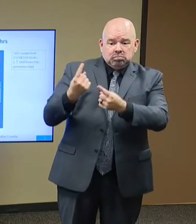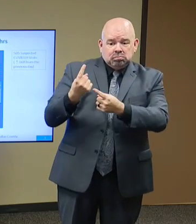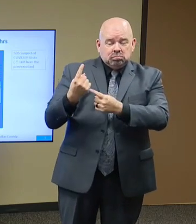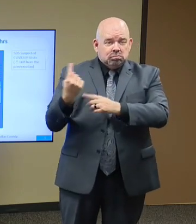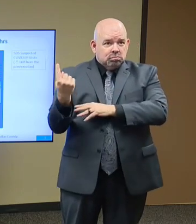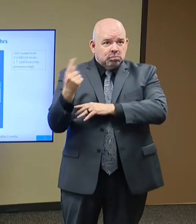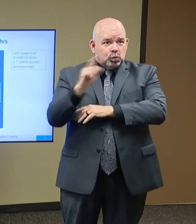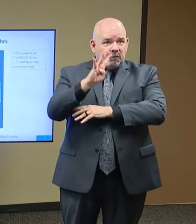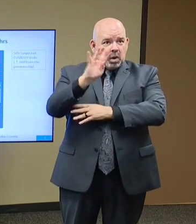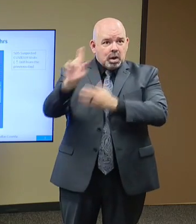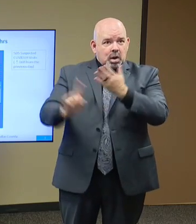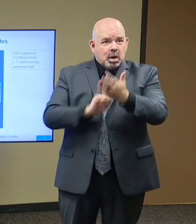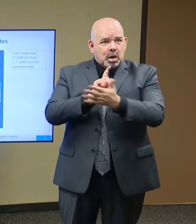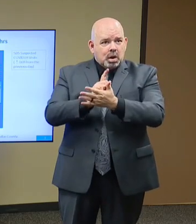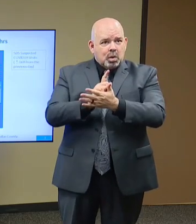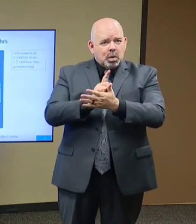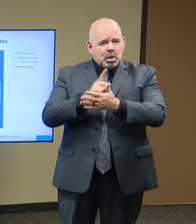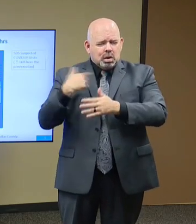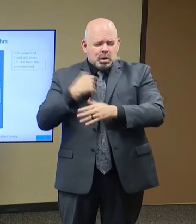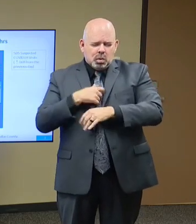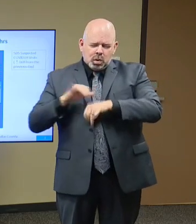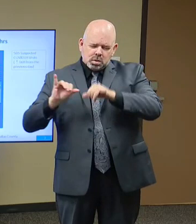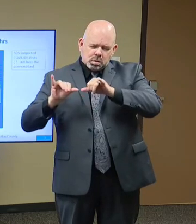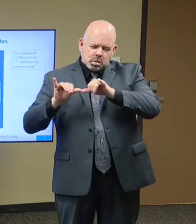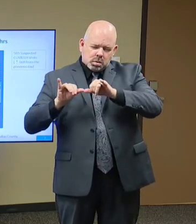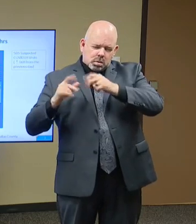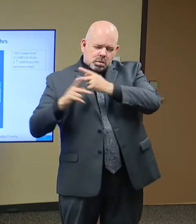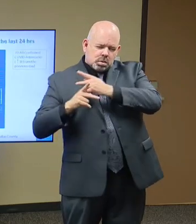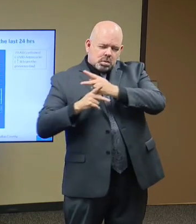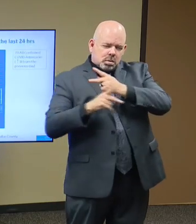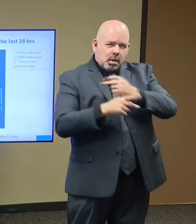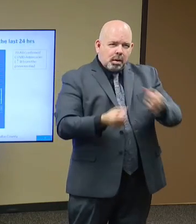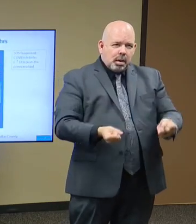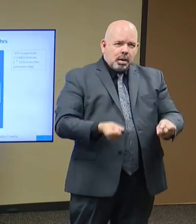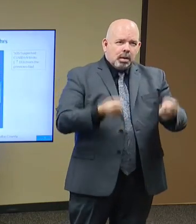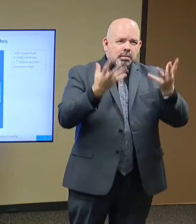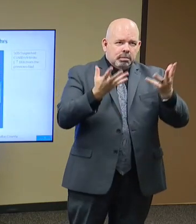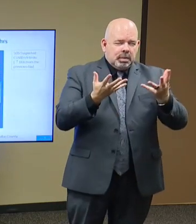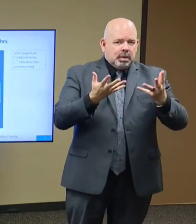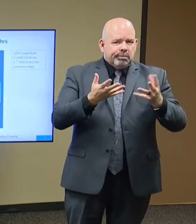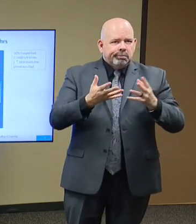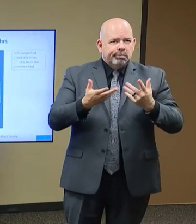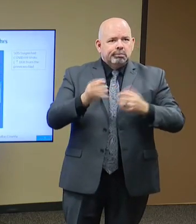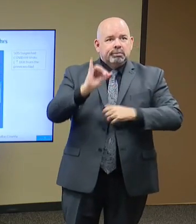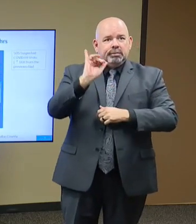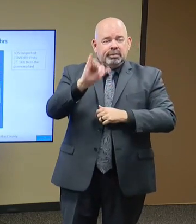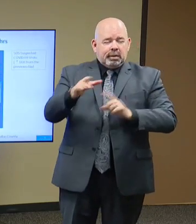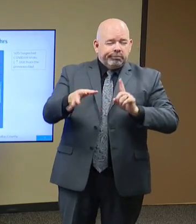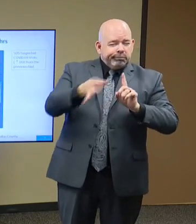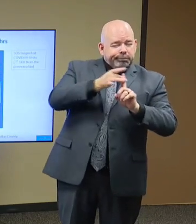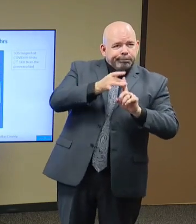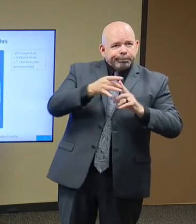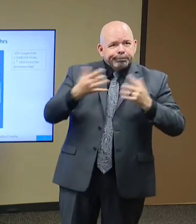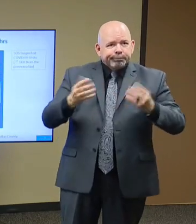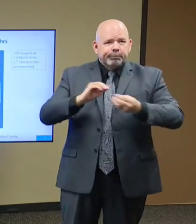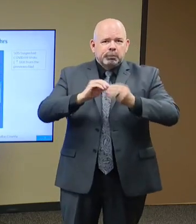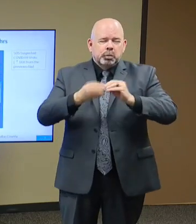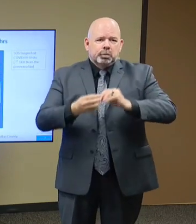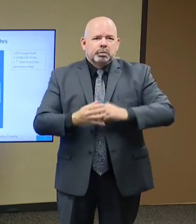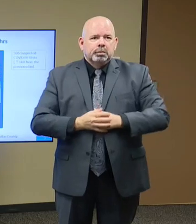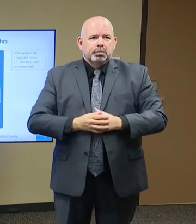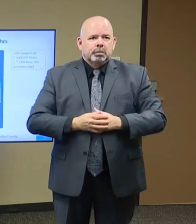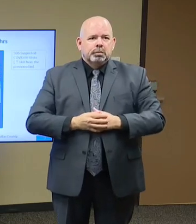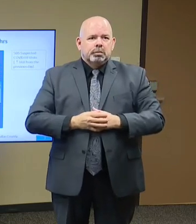really measuring our infection rate in our community. And you can see we've seen a significant decline,